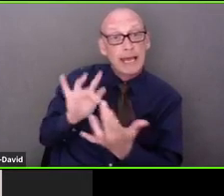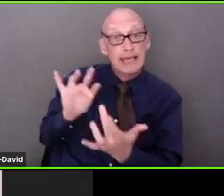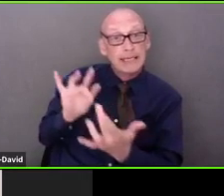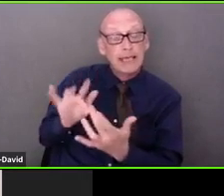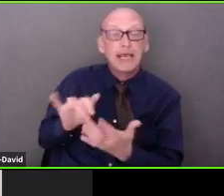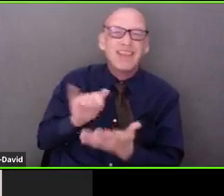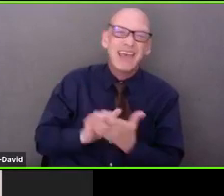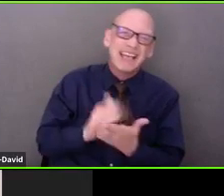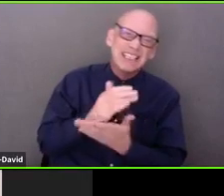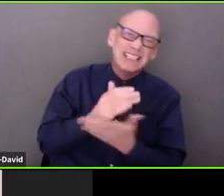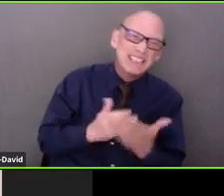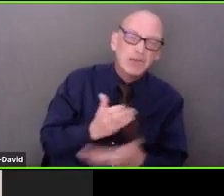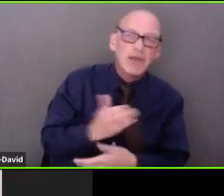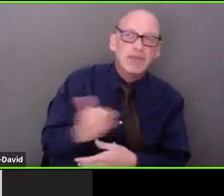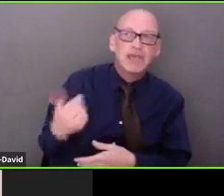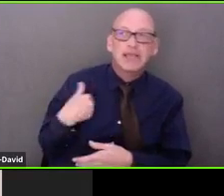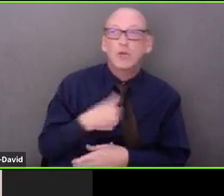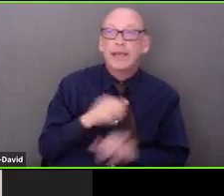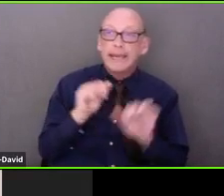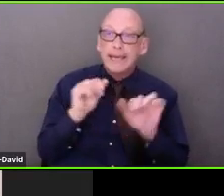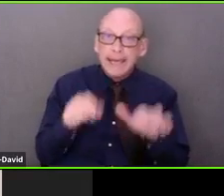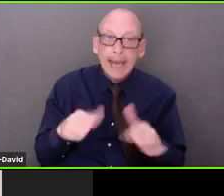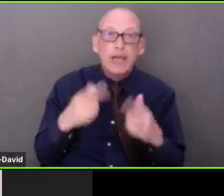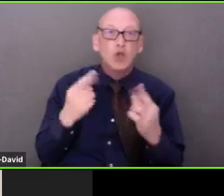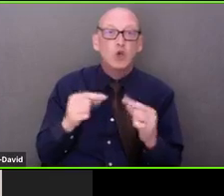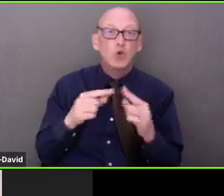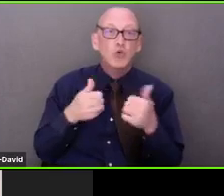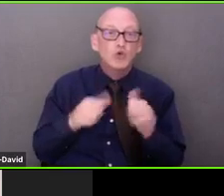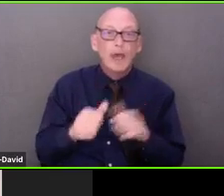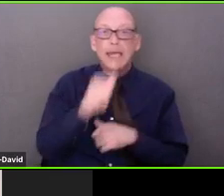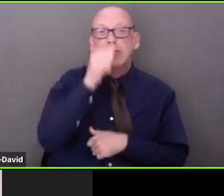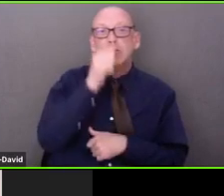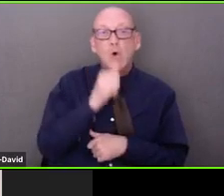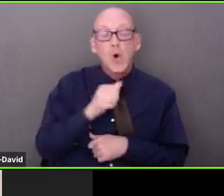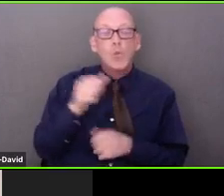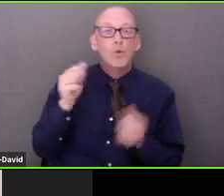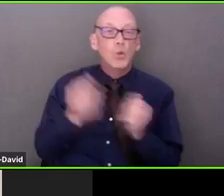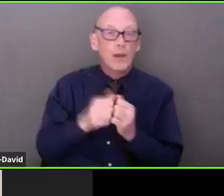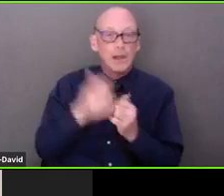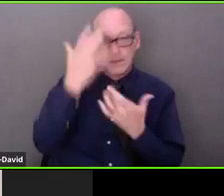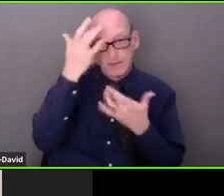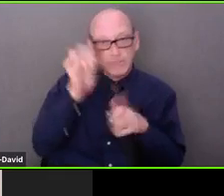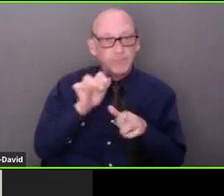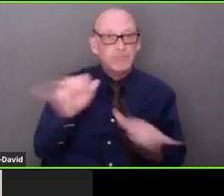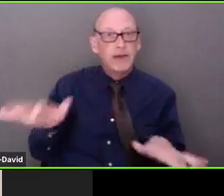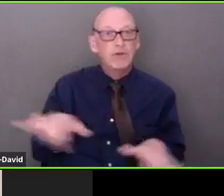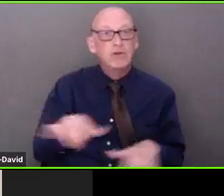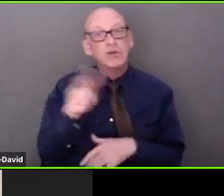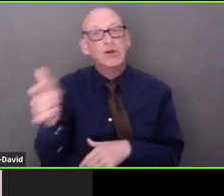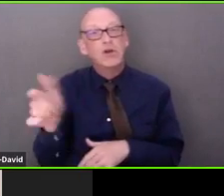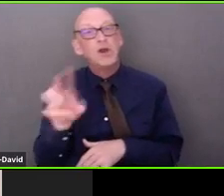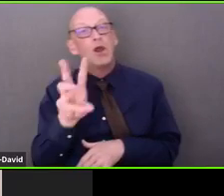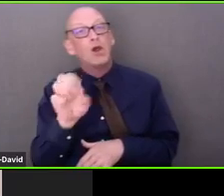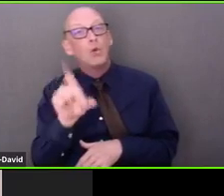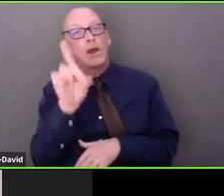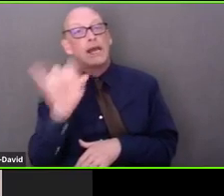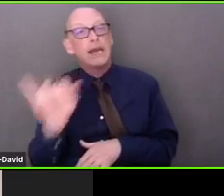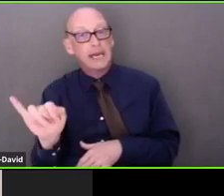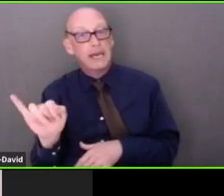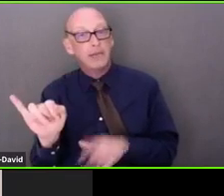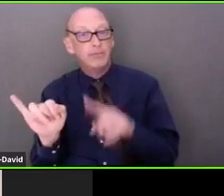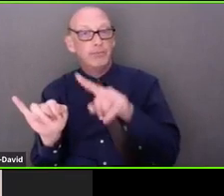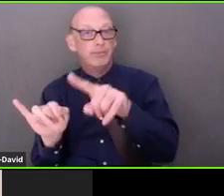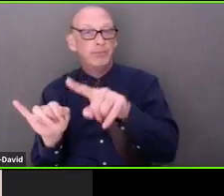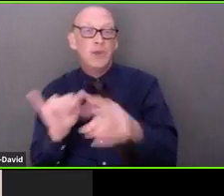things that we can do to try to cope with this ever-present virus. No, thank you. Those are all very,